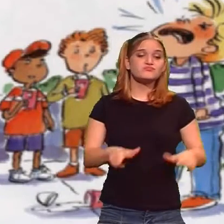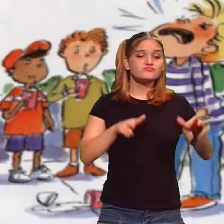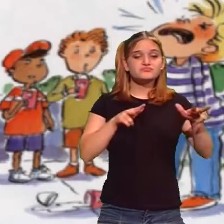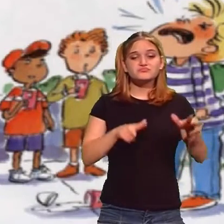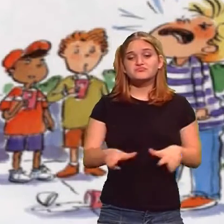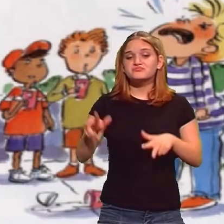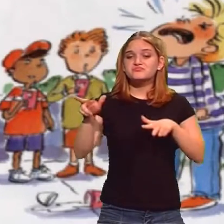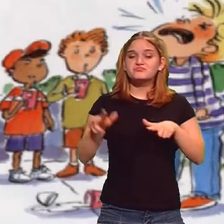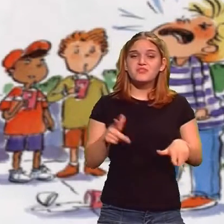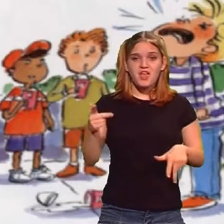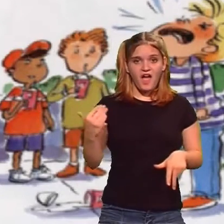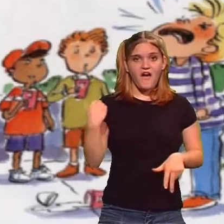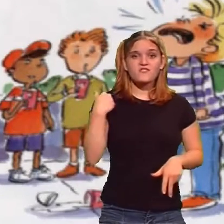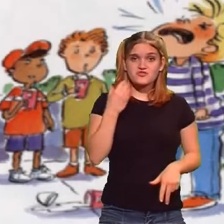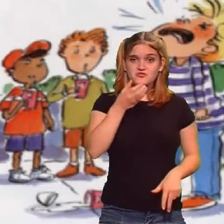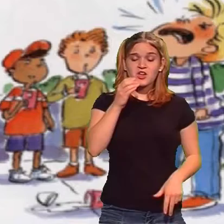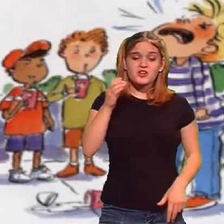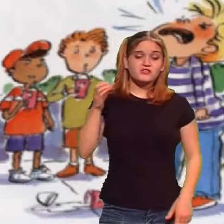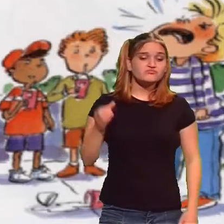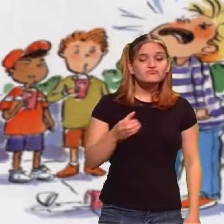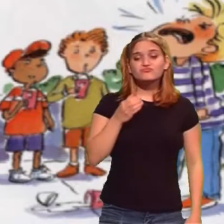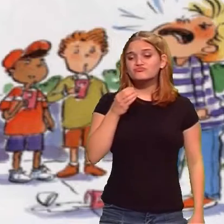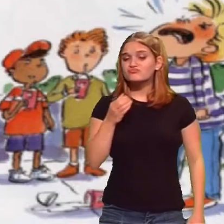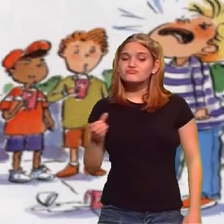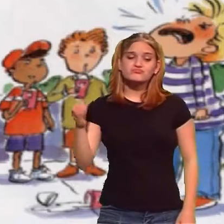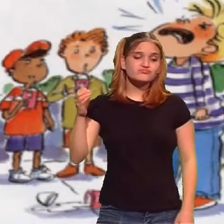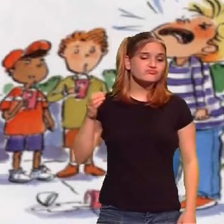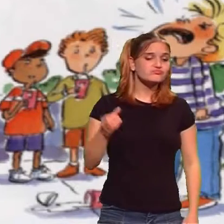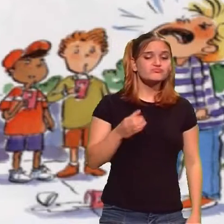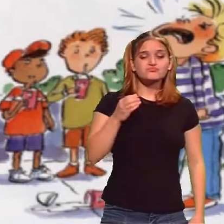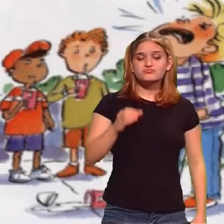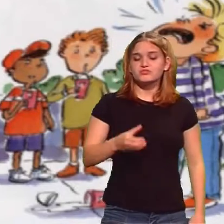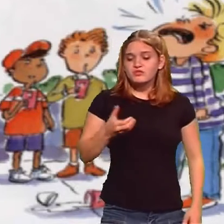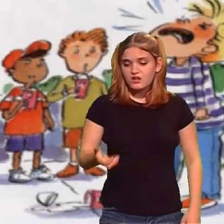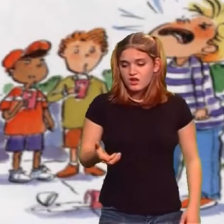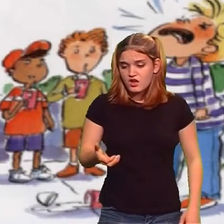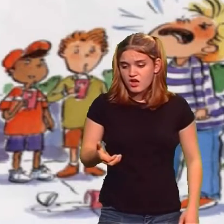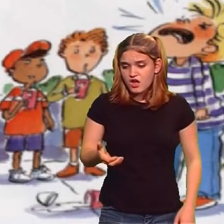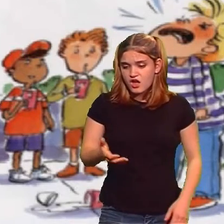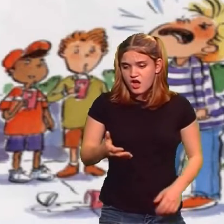He was walking along. He had a drink and he spilled it.